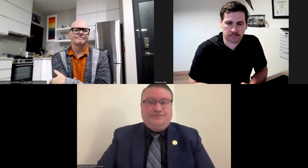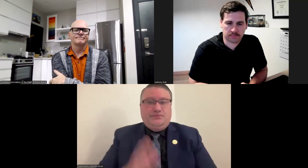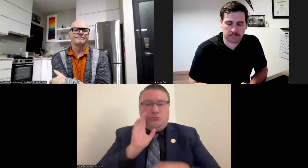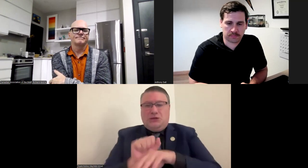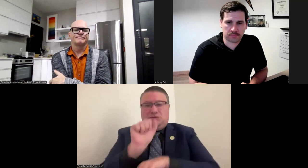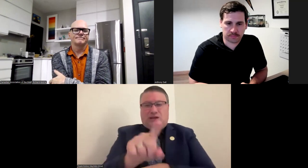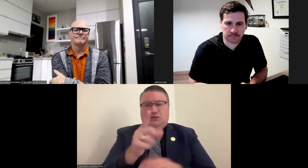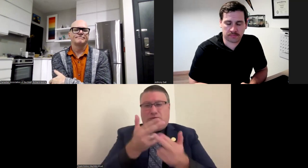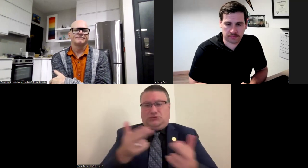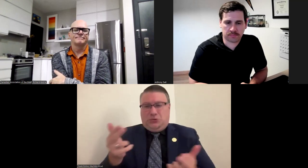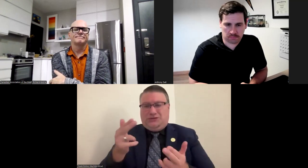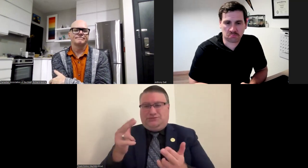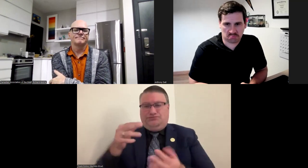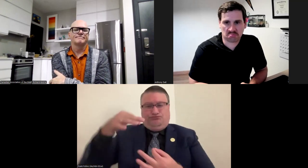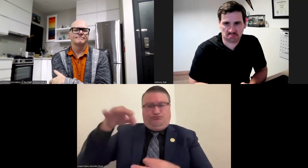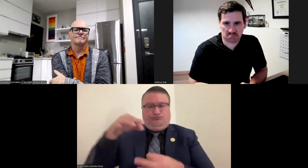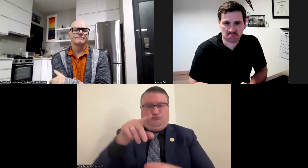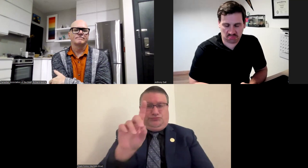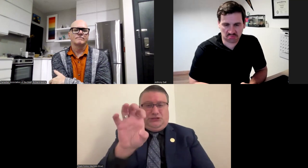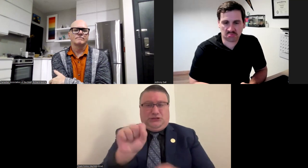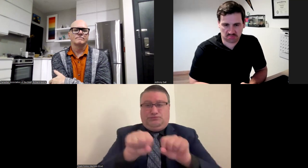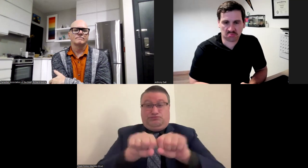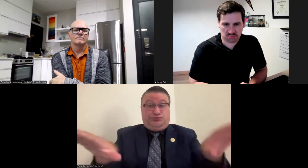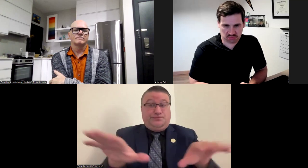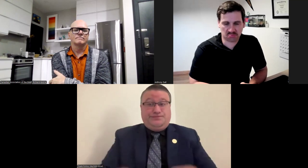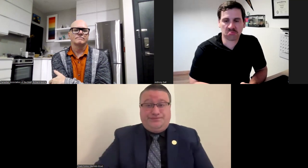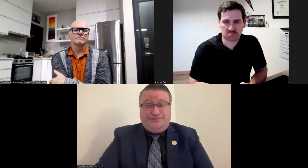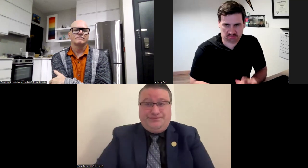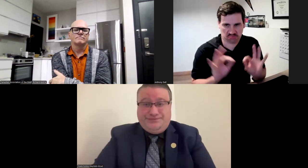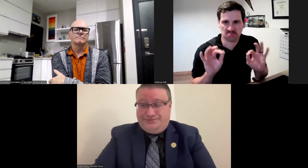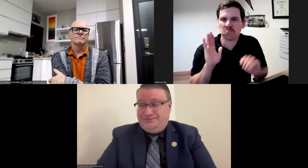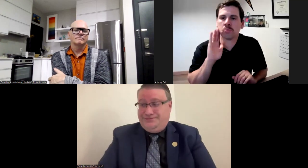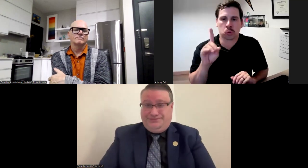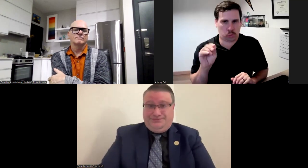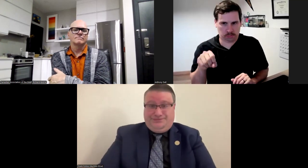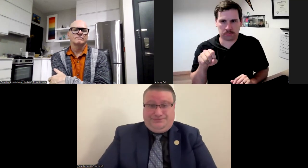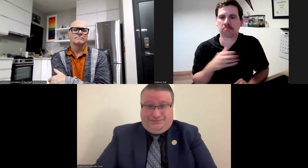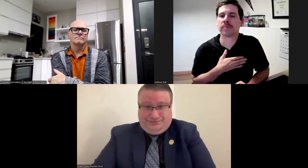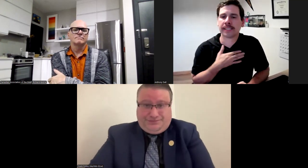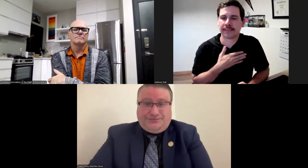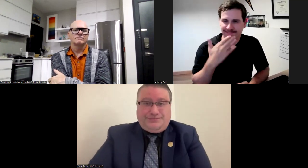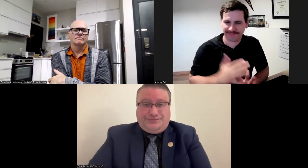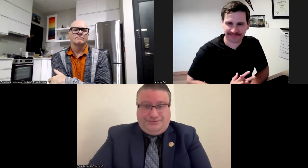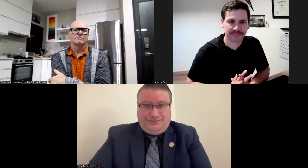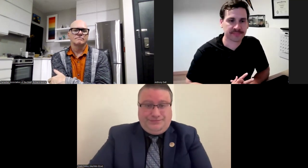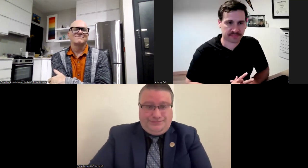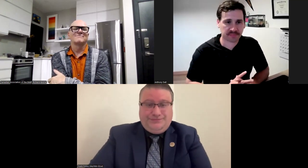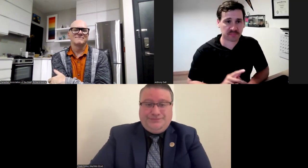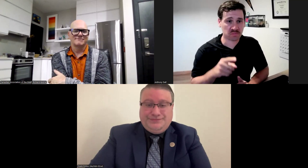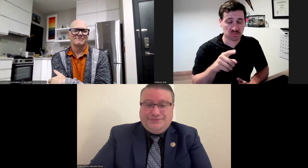them in a signing environment and to ensure that access to ASL is provided. And, that will support well-being. So I'll share those resources